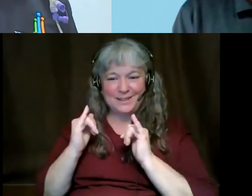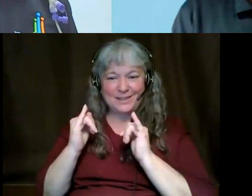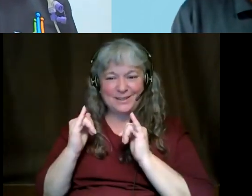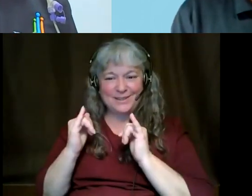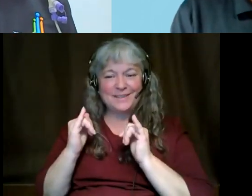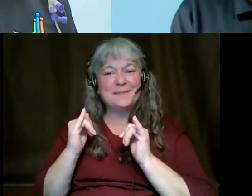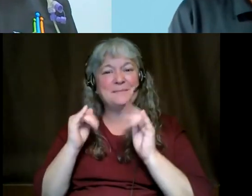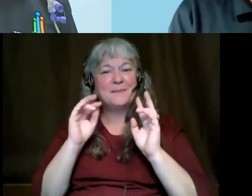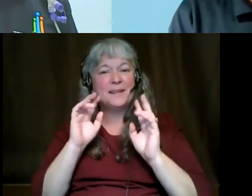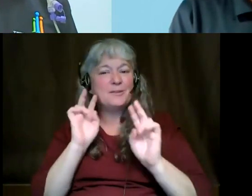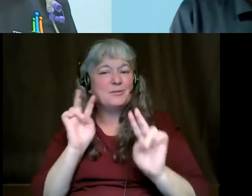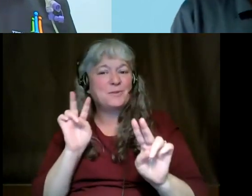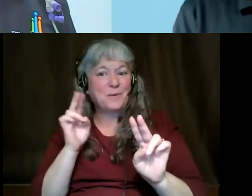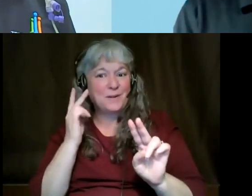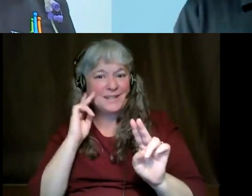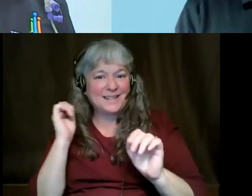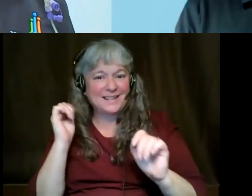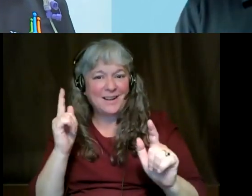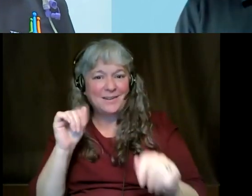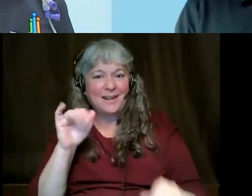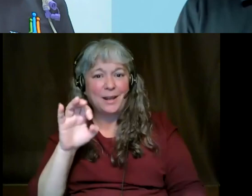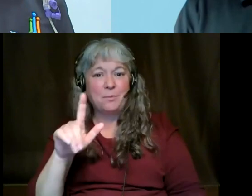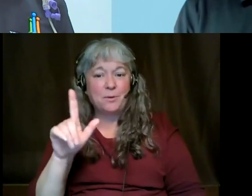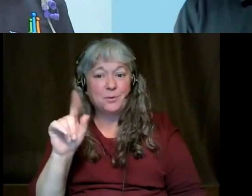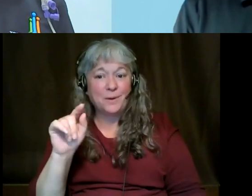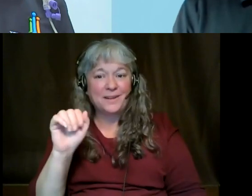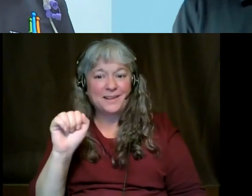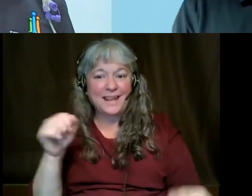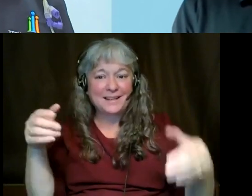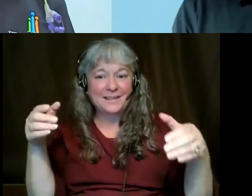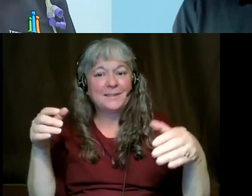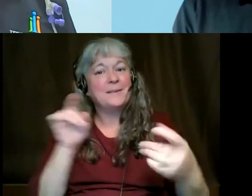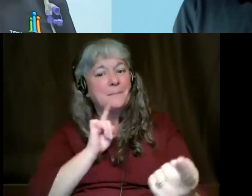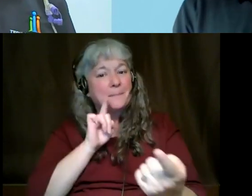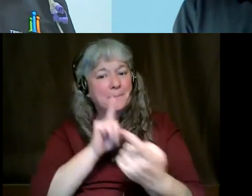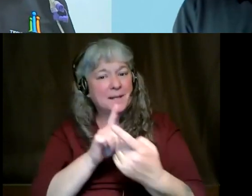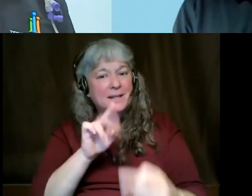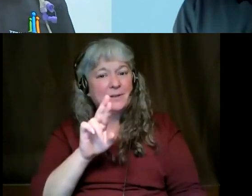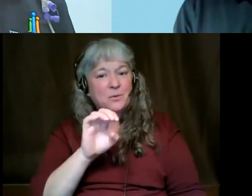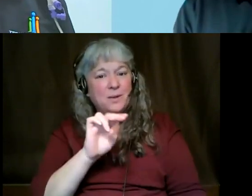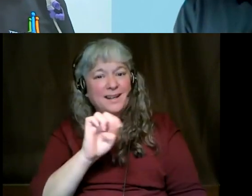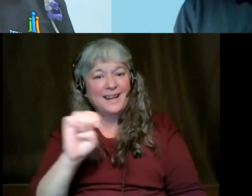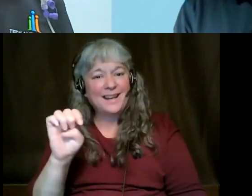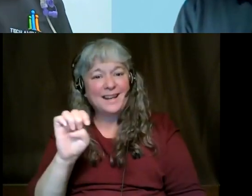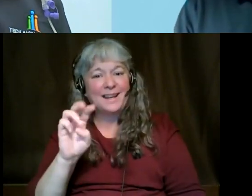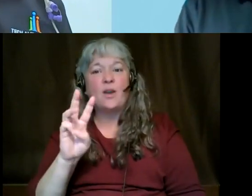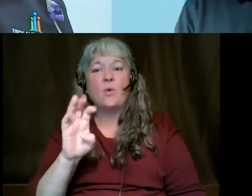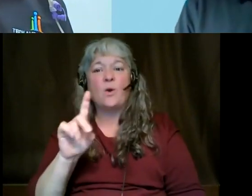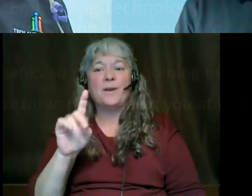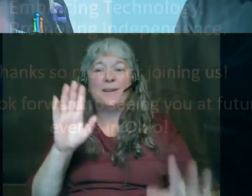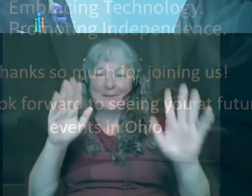seeing everyone on April 20th when we get to meet Renee Wood. Bye, everyone.